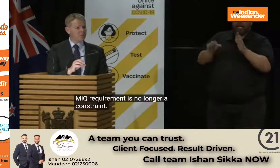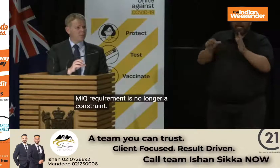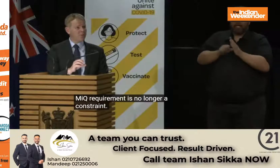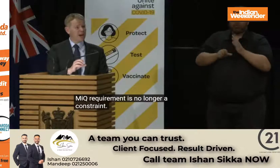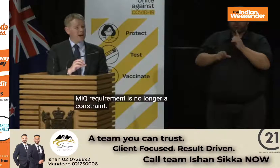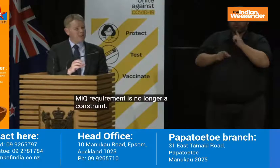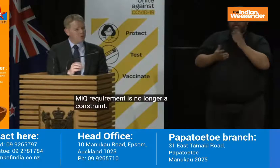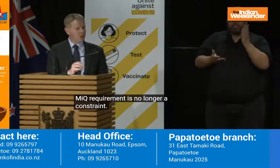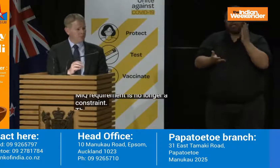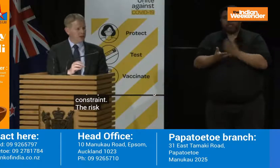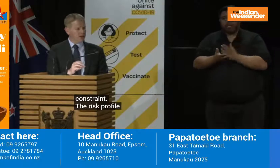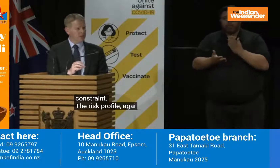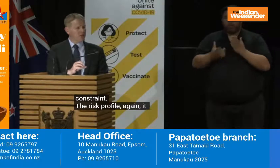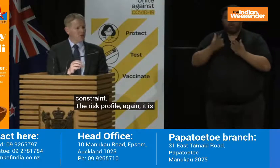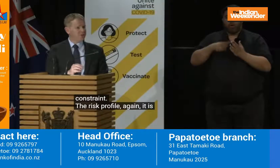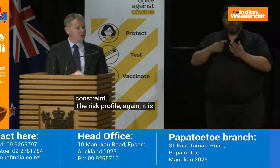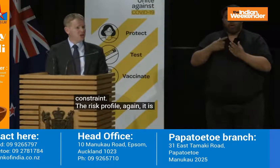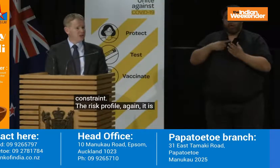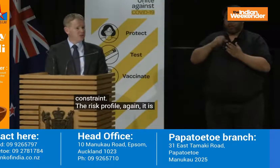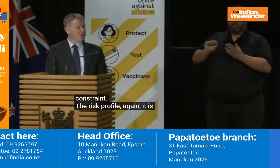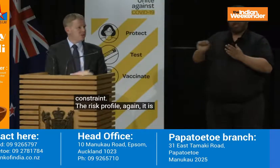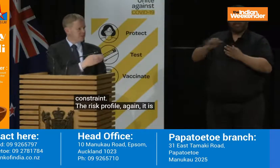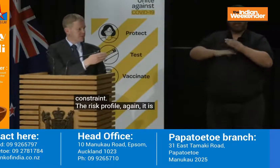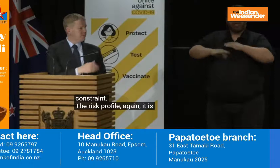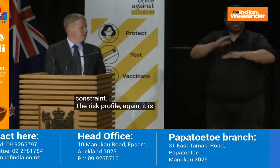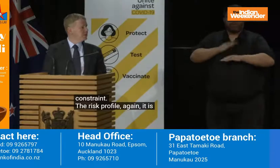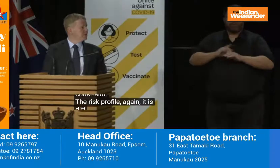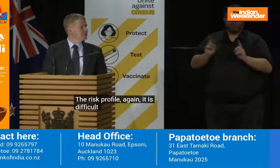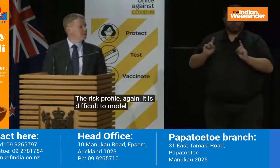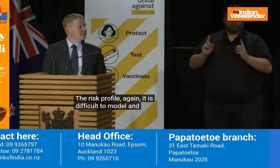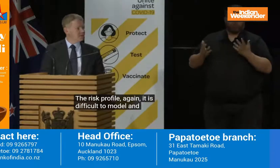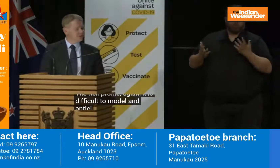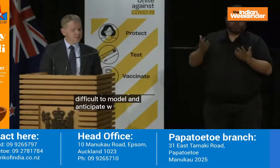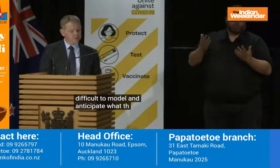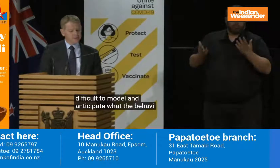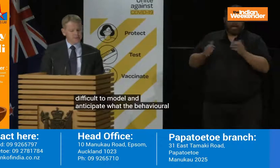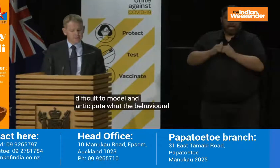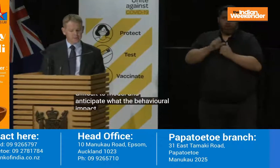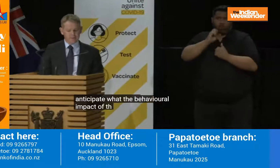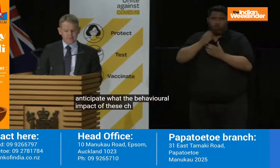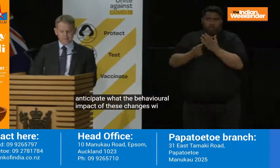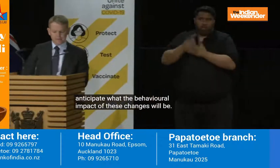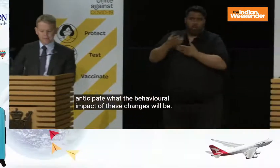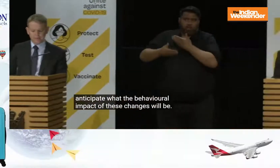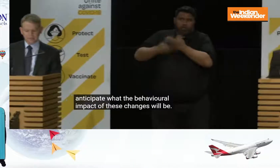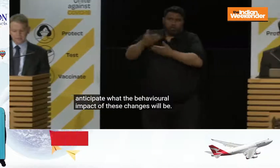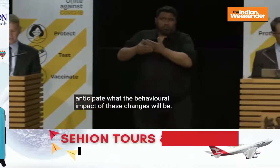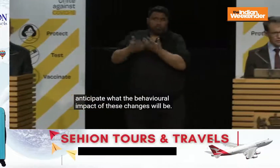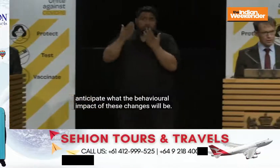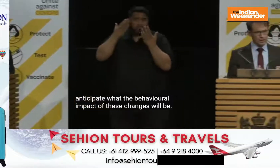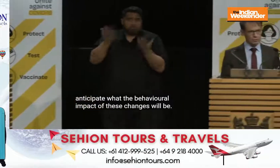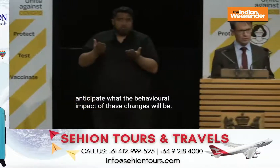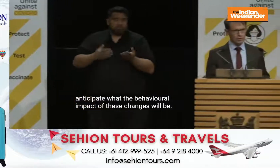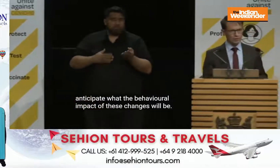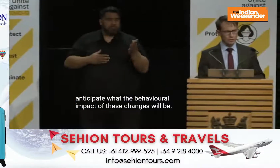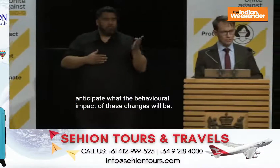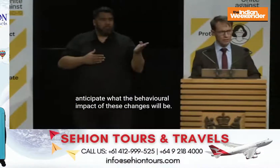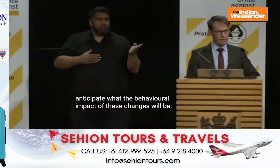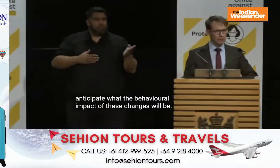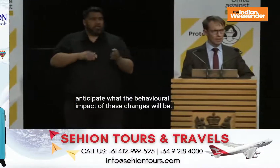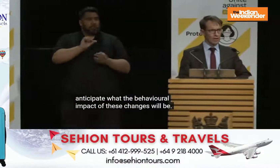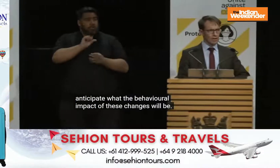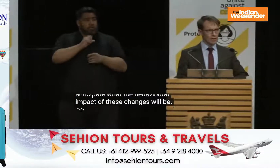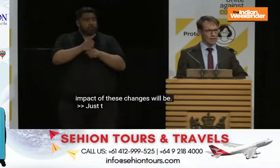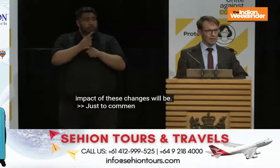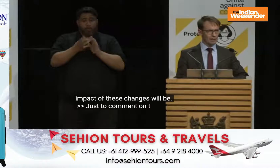to anticipate what the behavioural impact of these changes is going to be. But yeah, I think just to comment on the modelling, and the key point here is